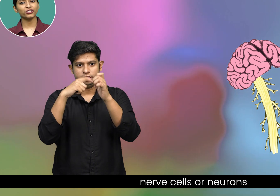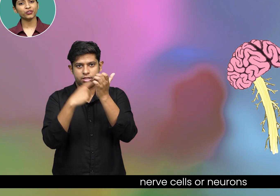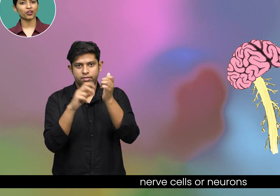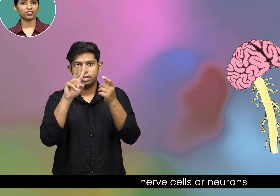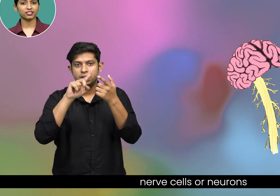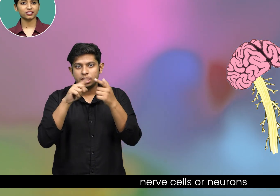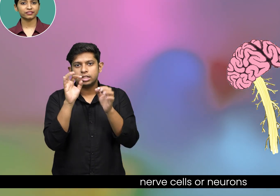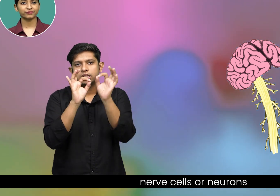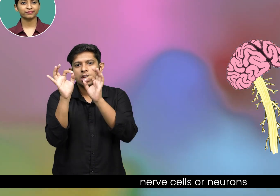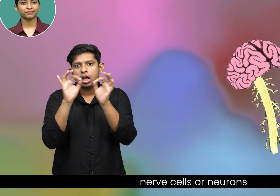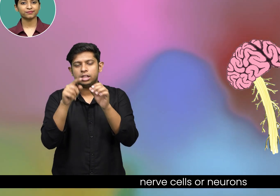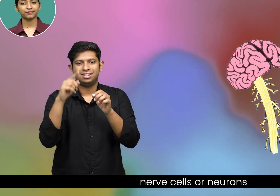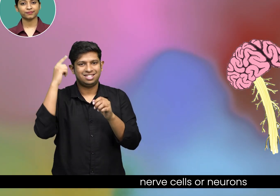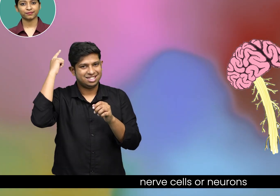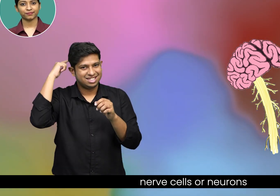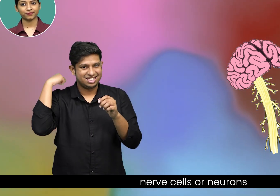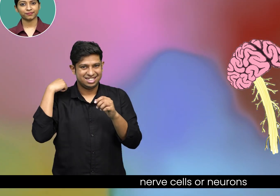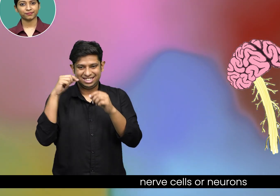or neurons.